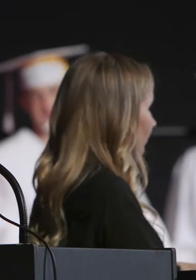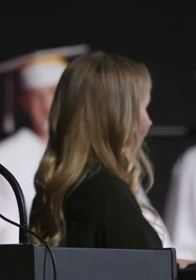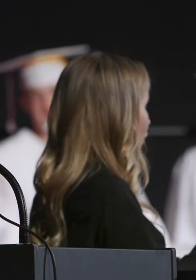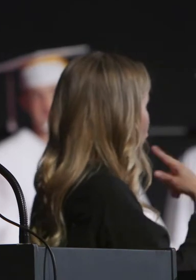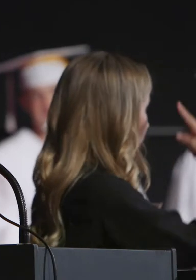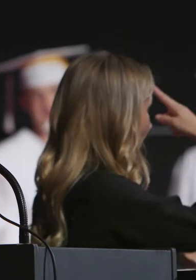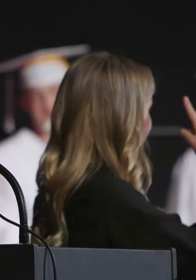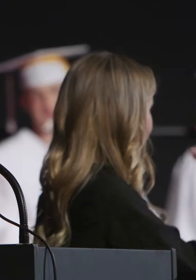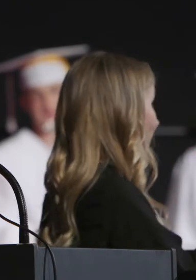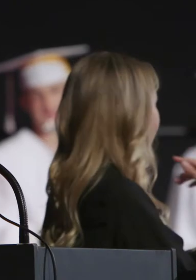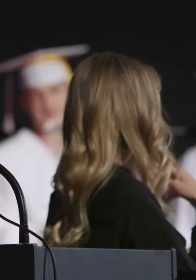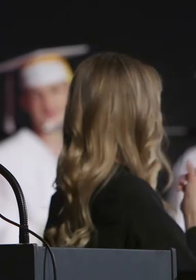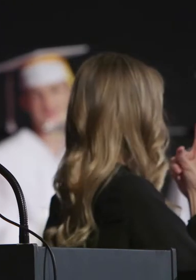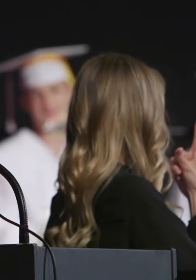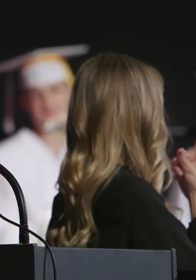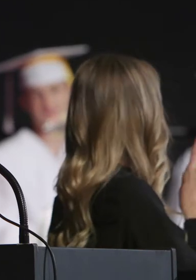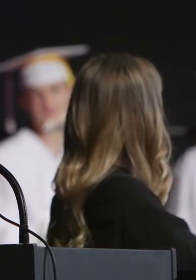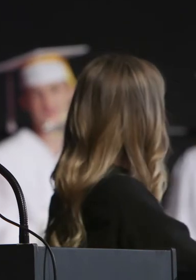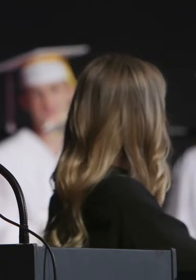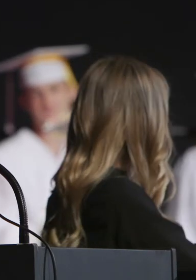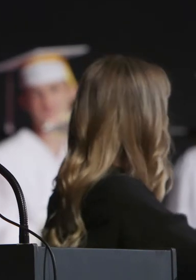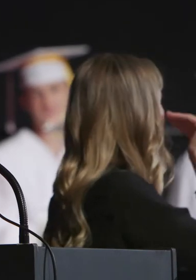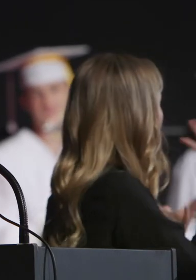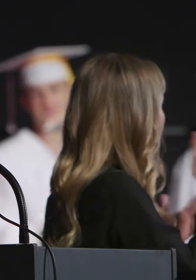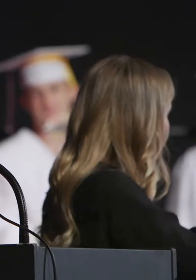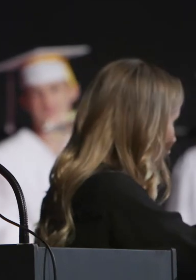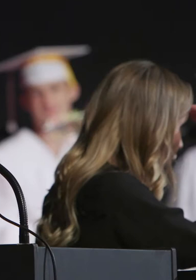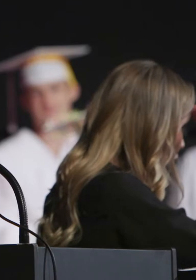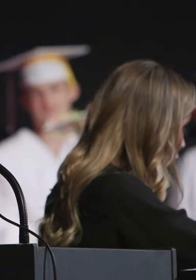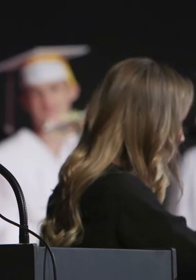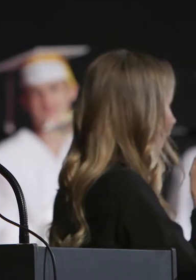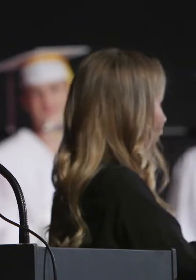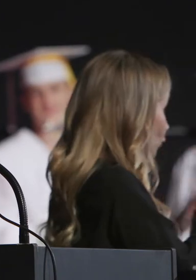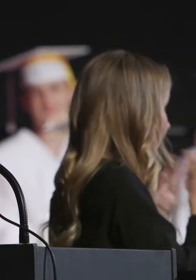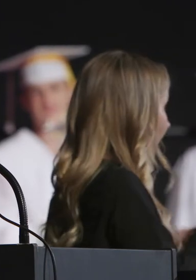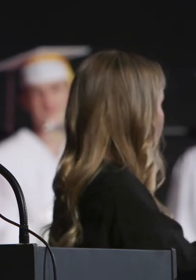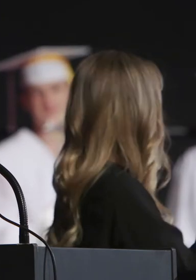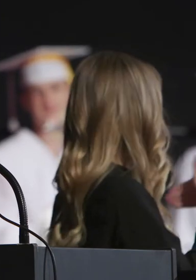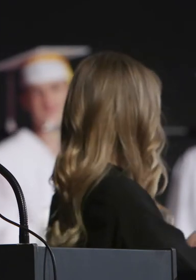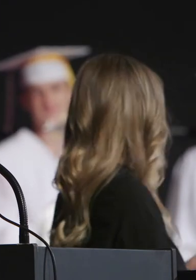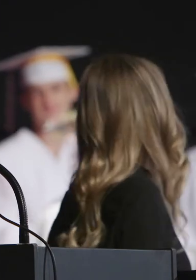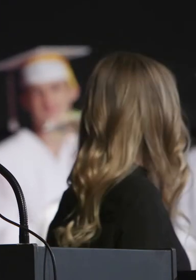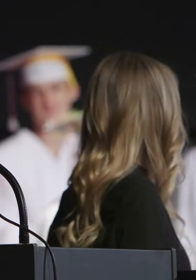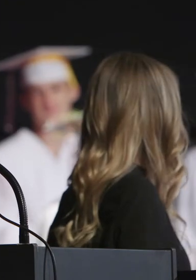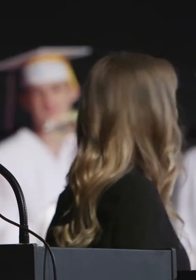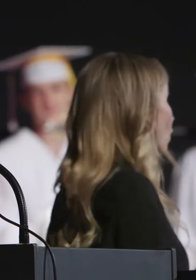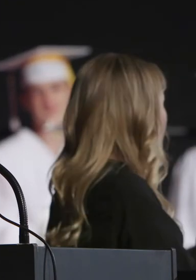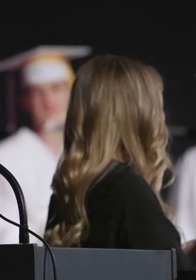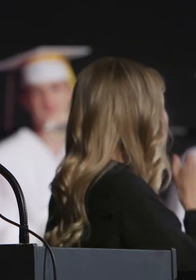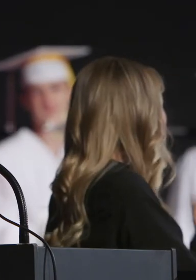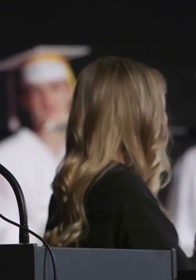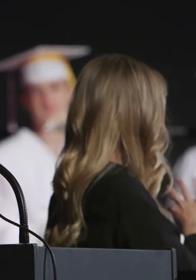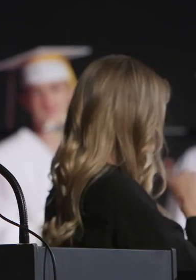any direction you choose. You're on your own, and you know what you know, and you are the one who will decide where to go. We've worked hard to make it to the stage